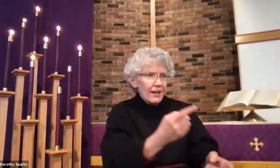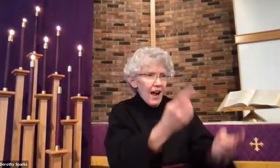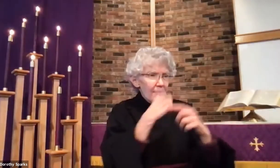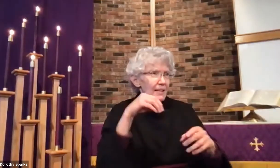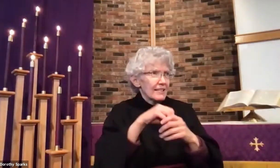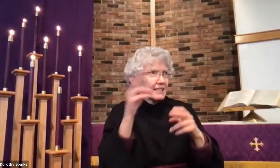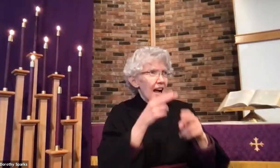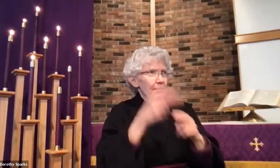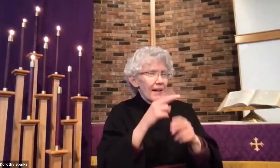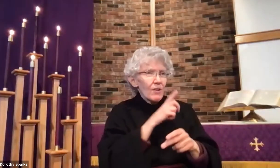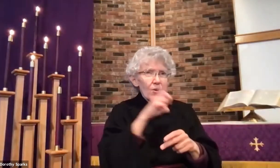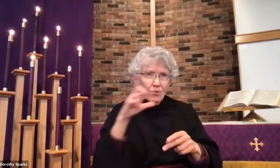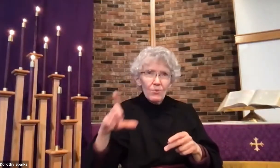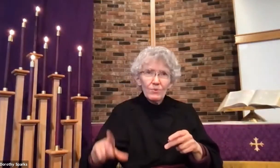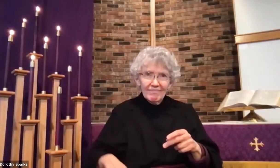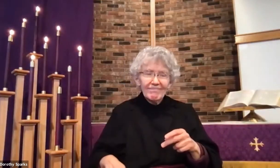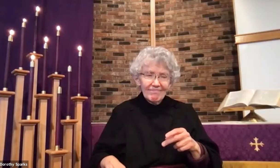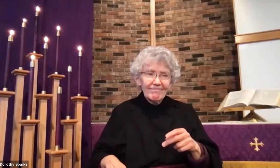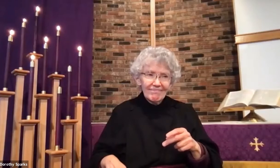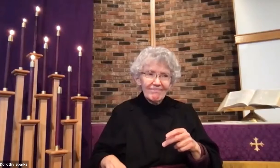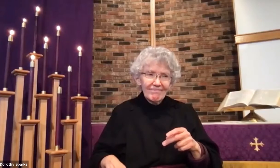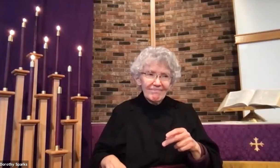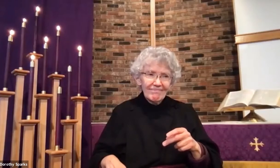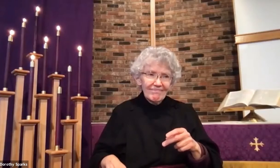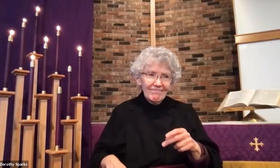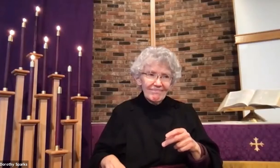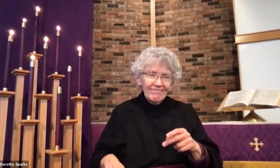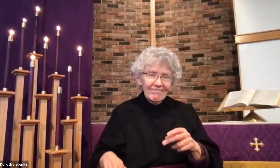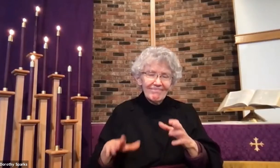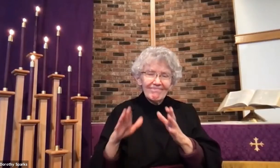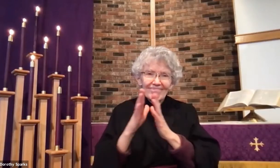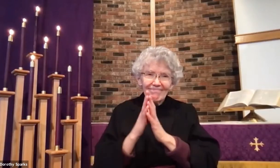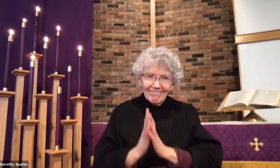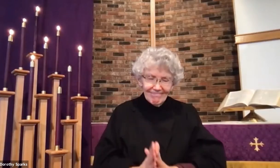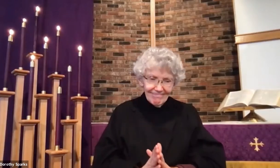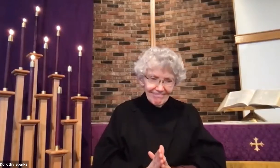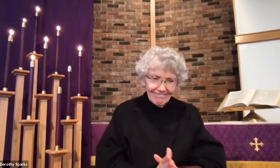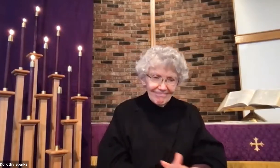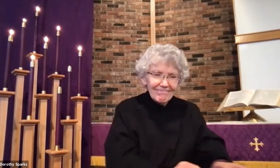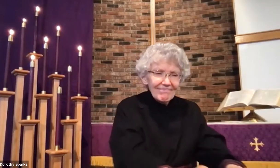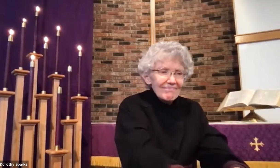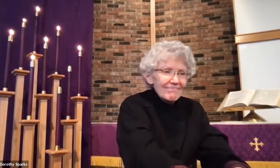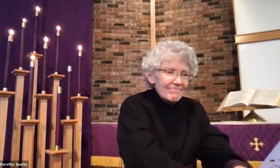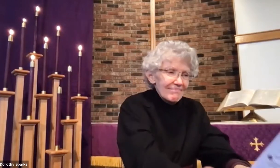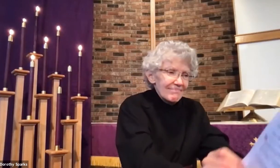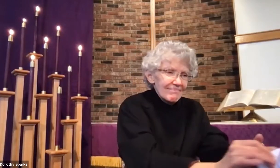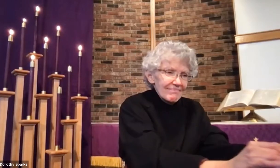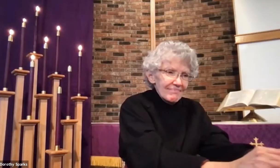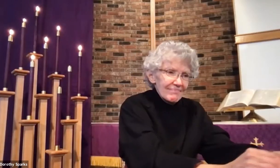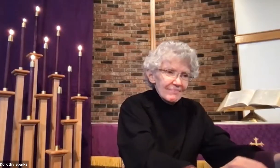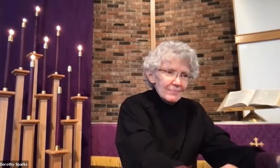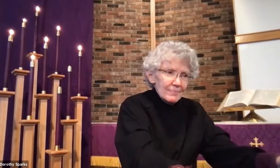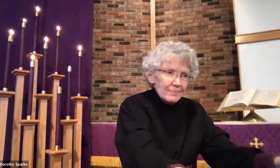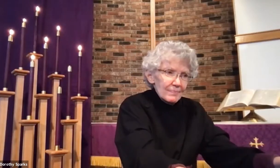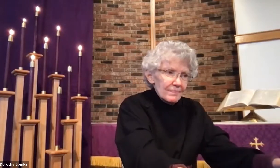"Welcome, God bless the one who comes in the name of the Lord." Here ends the gospel